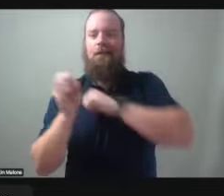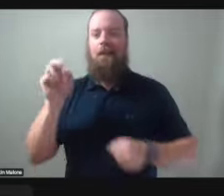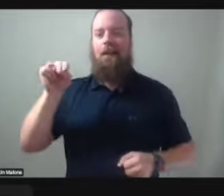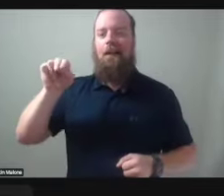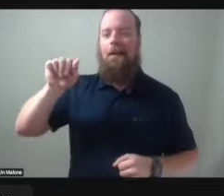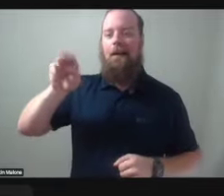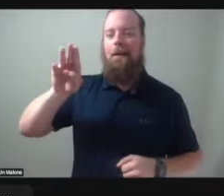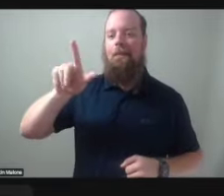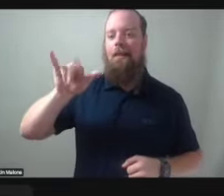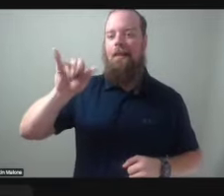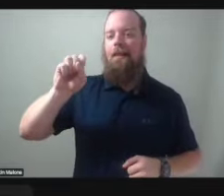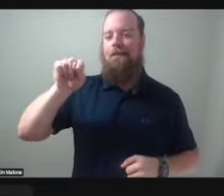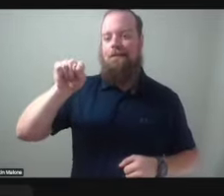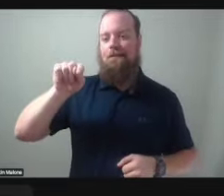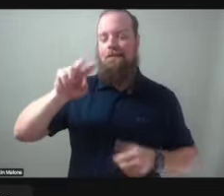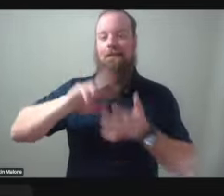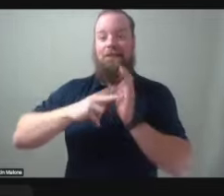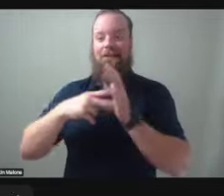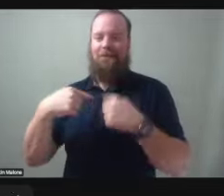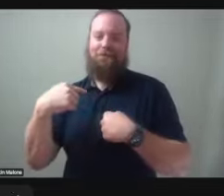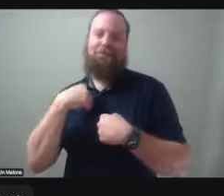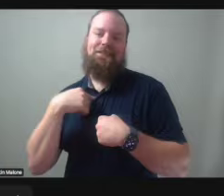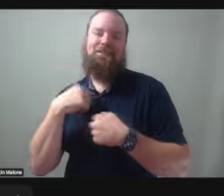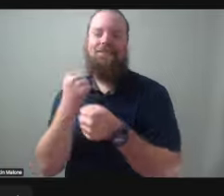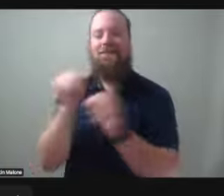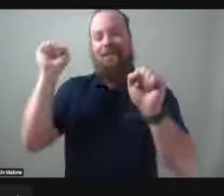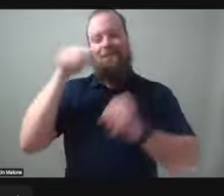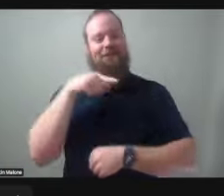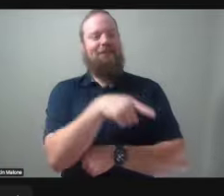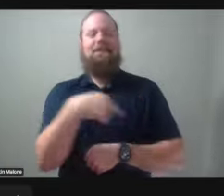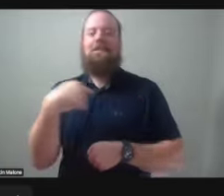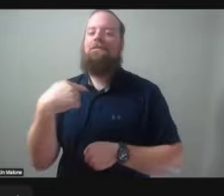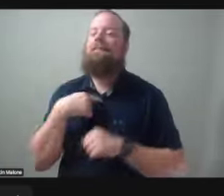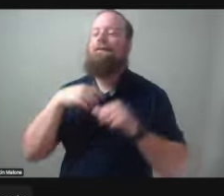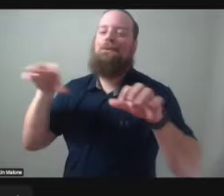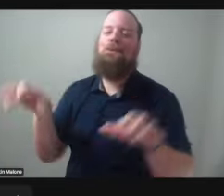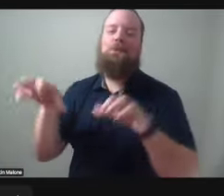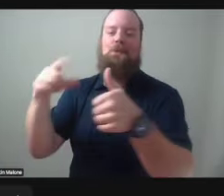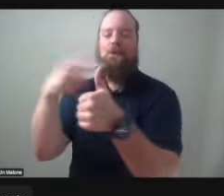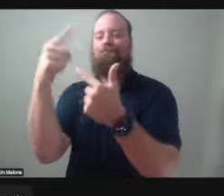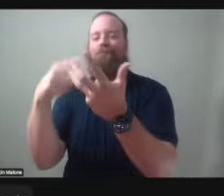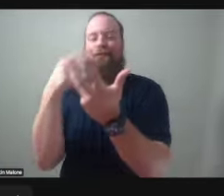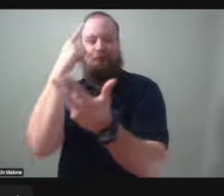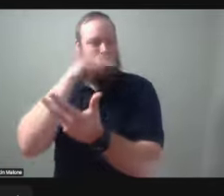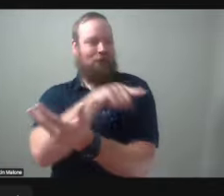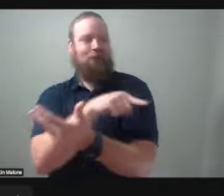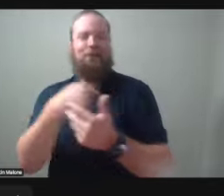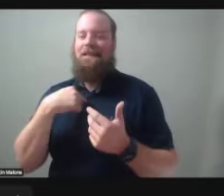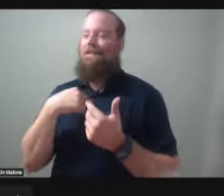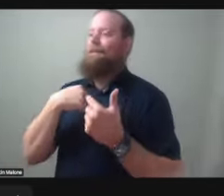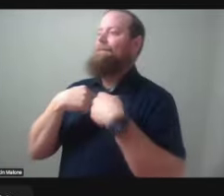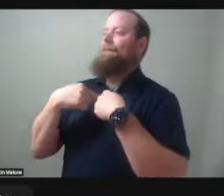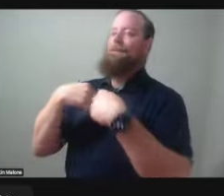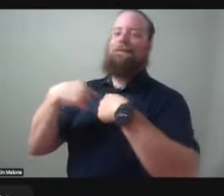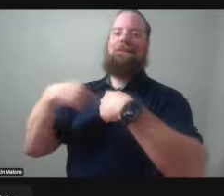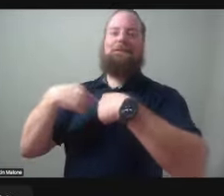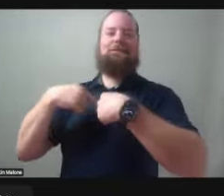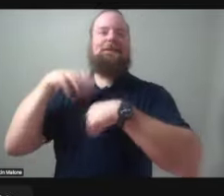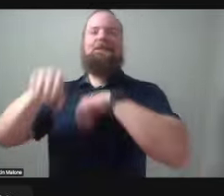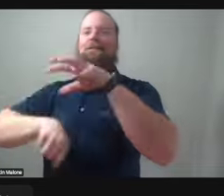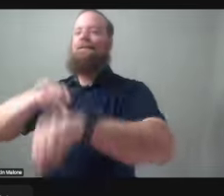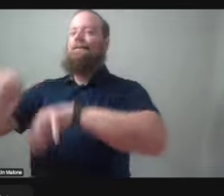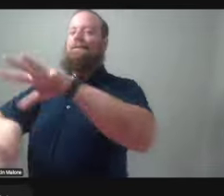for deaf people to have communication, and then with hearing people, and then stepping out of